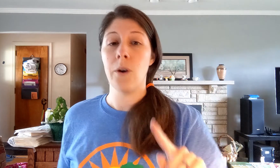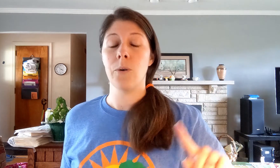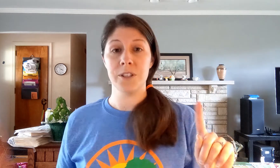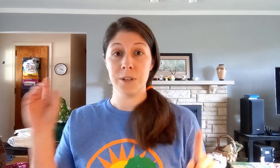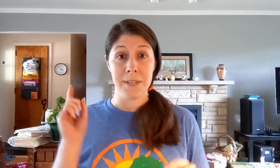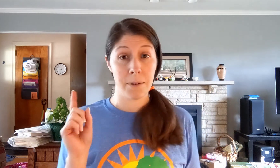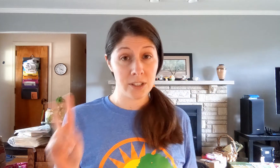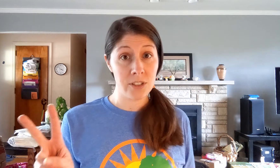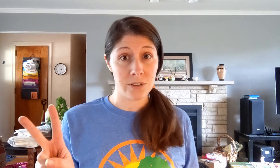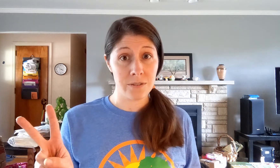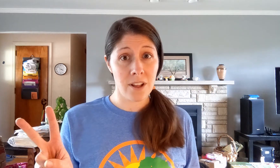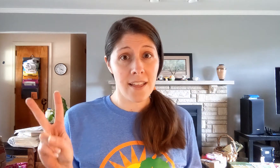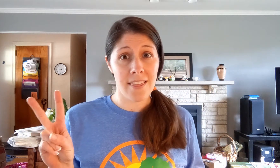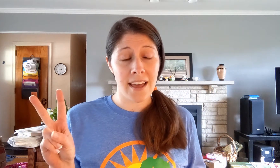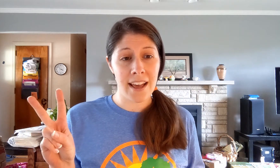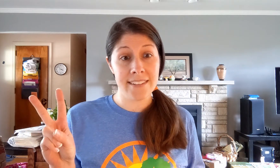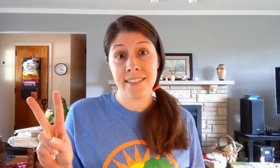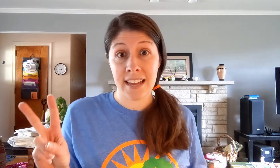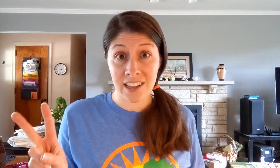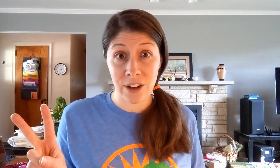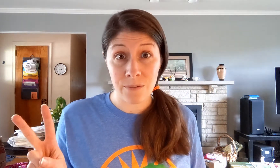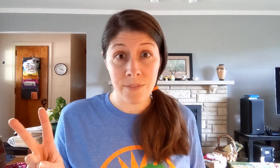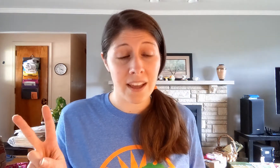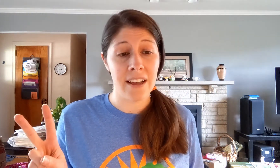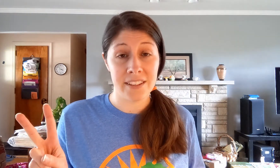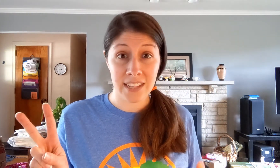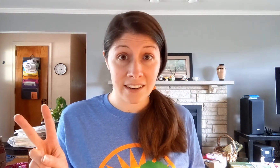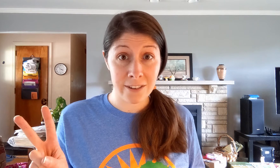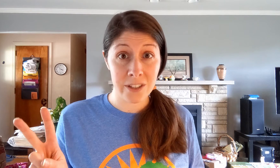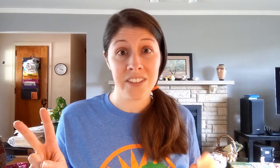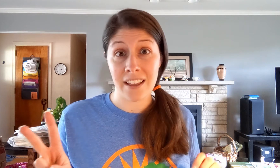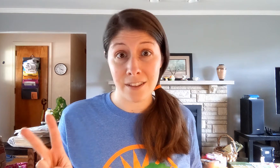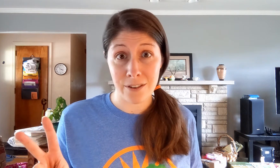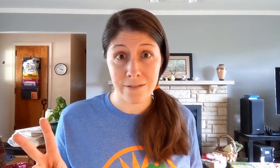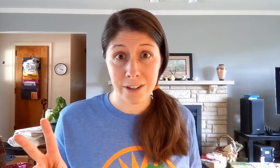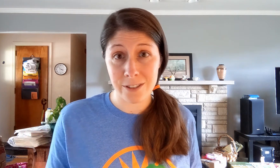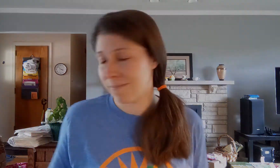or do you want to be part 2 that does the echo on the second verse and the third verse?